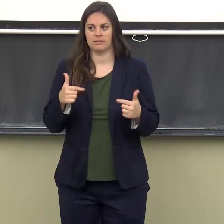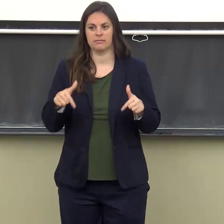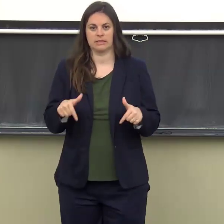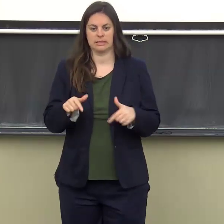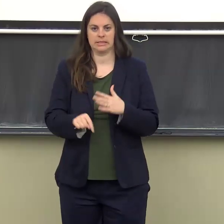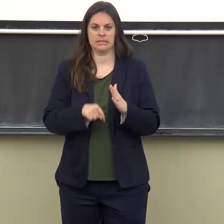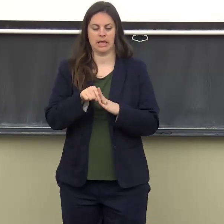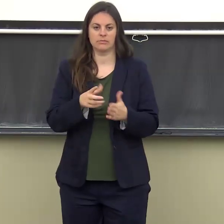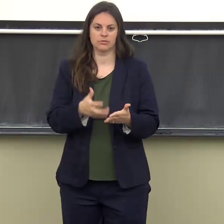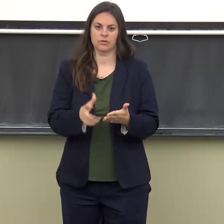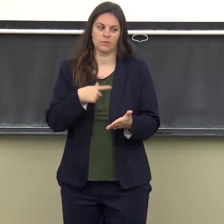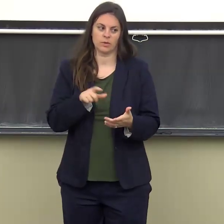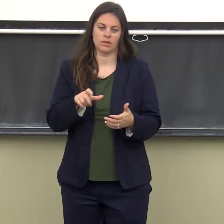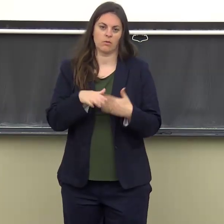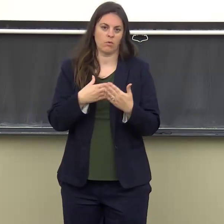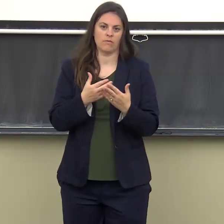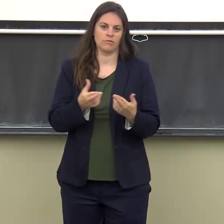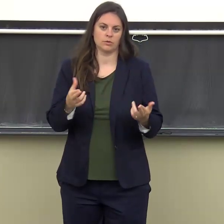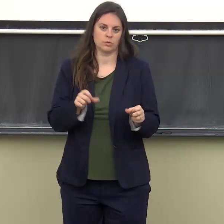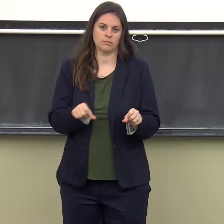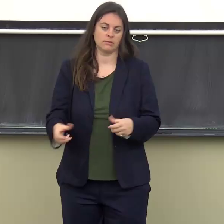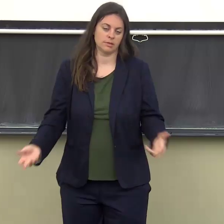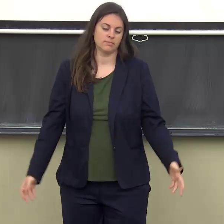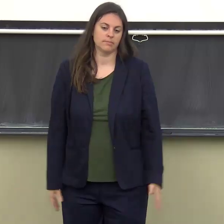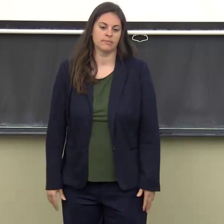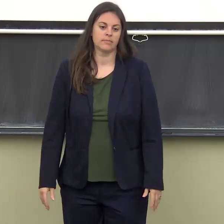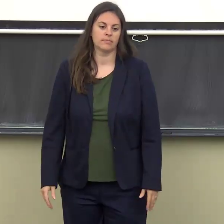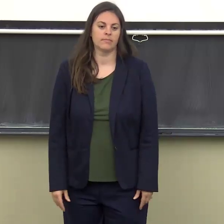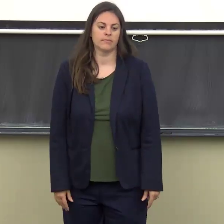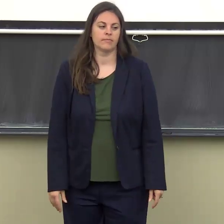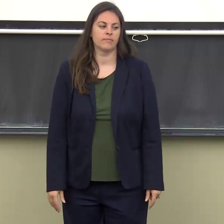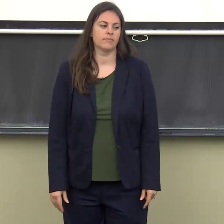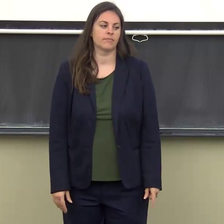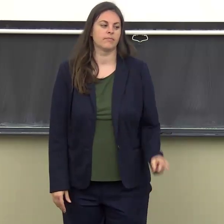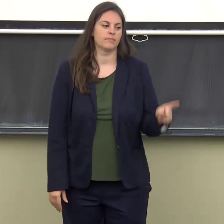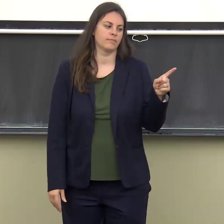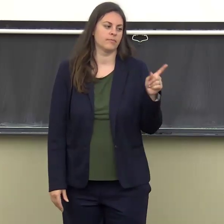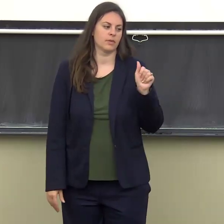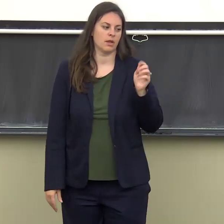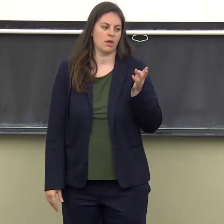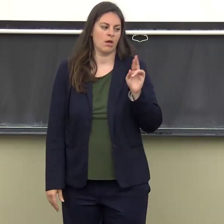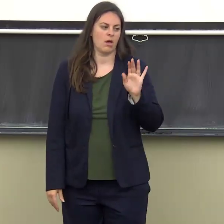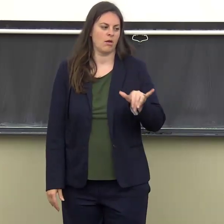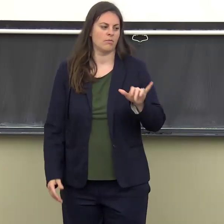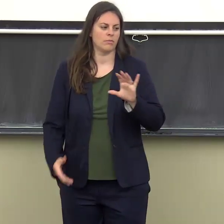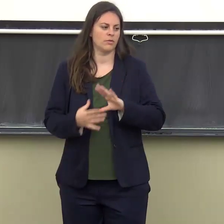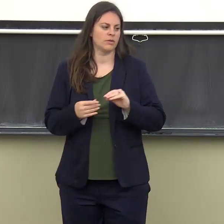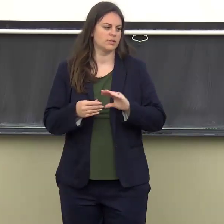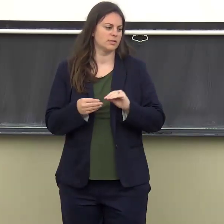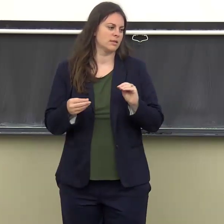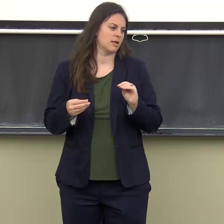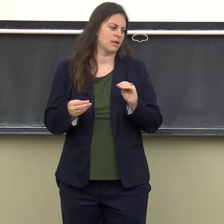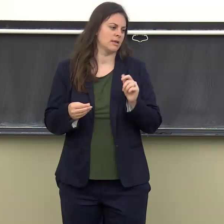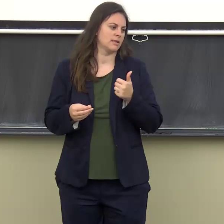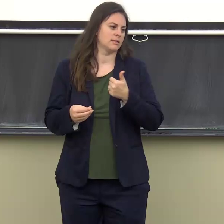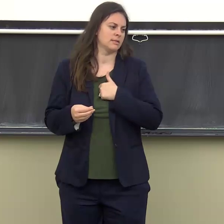these really rough times. We're going to need all the resources in the Yeah, Aubrey Lois said something like rest is or